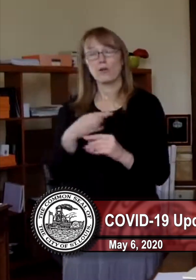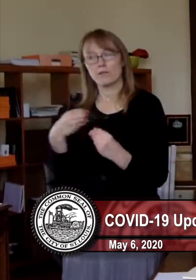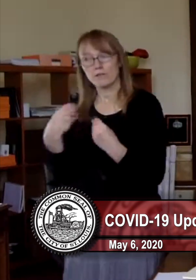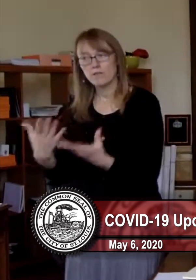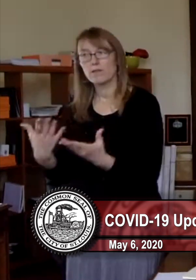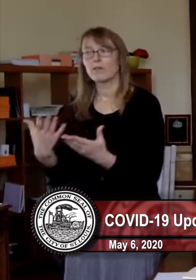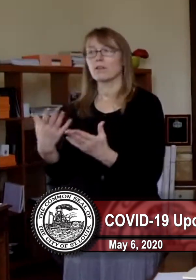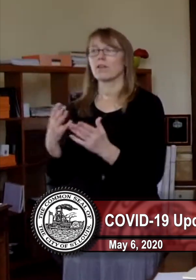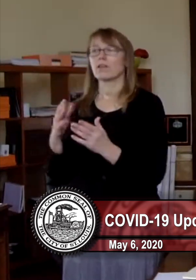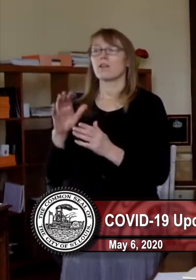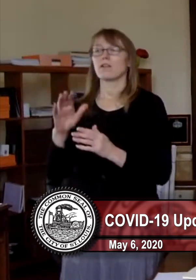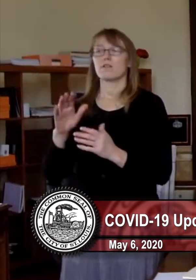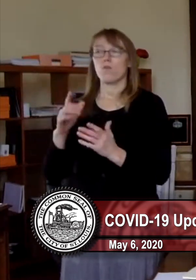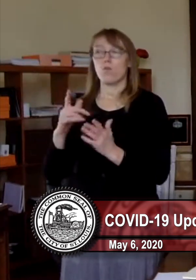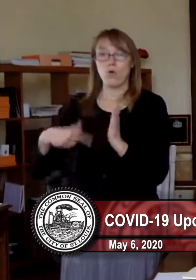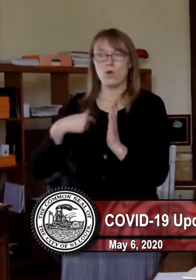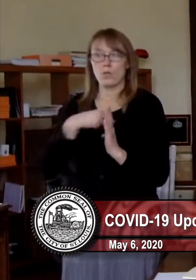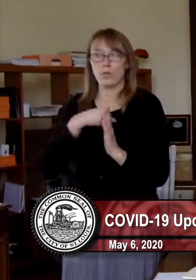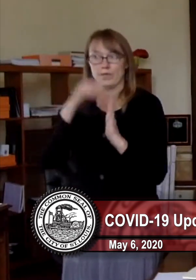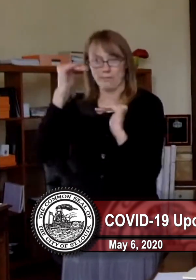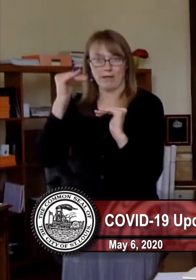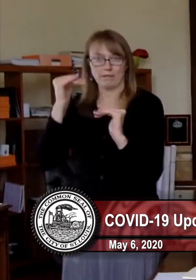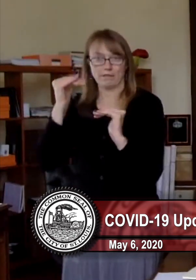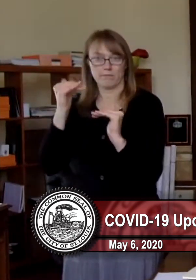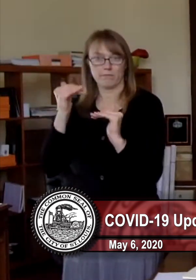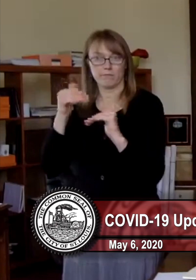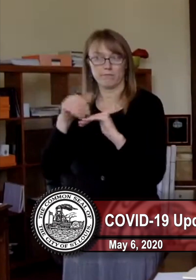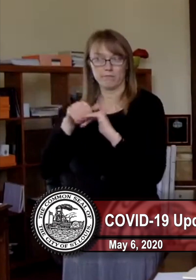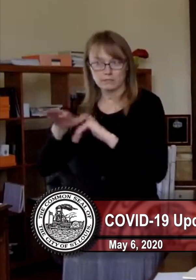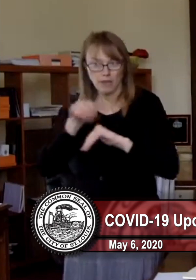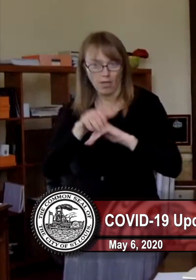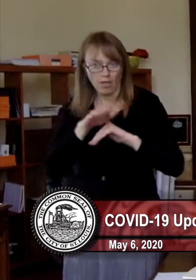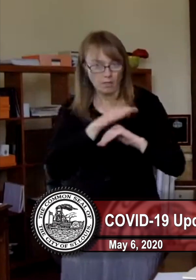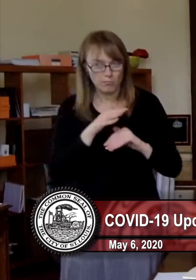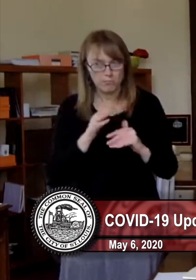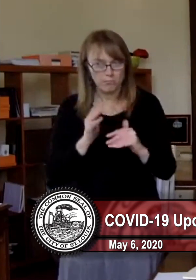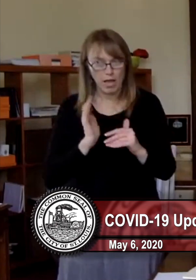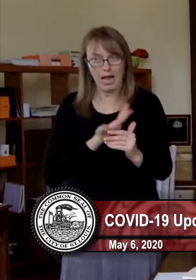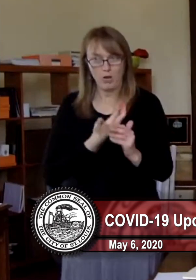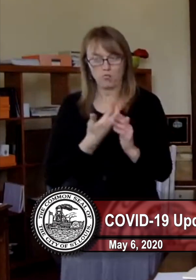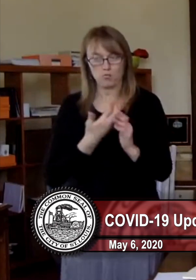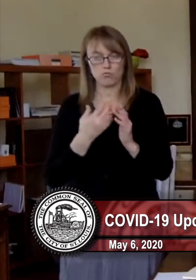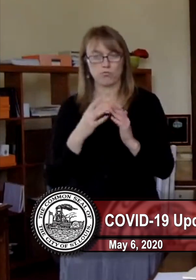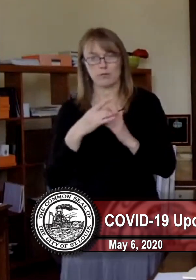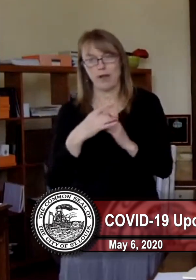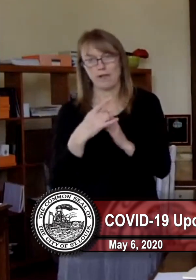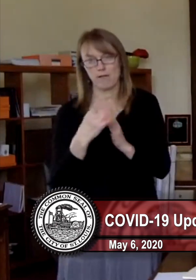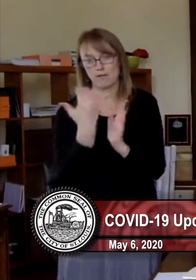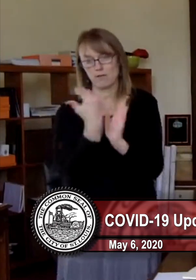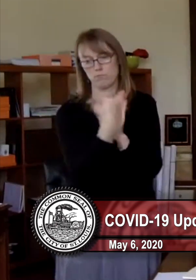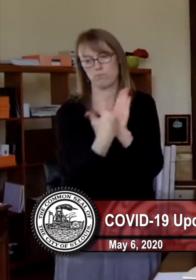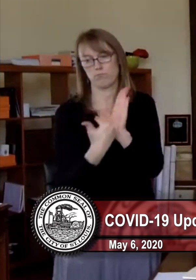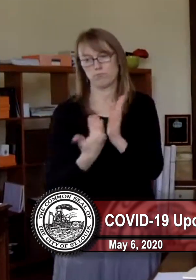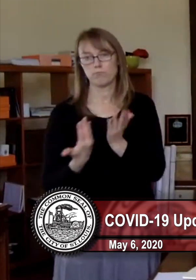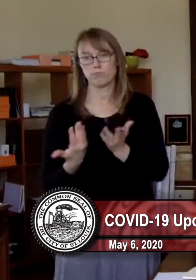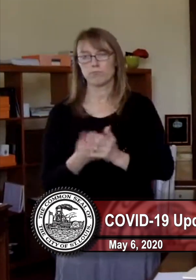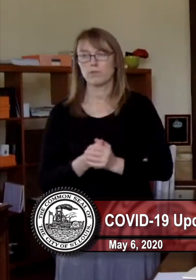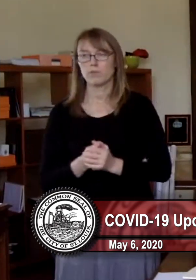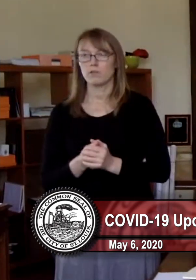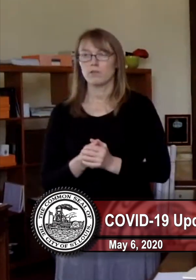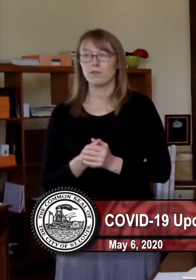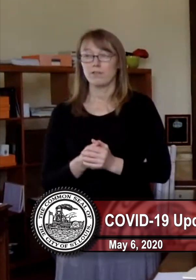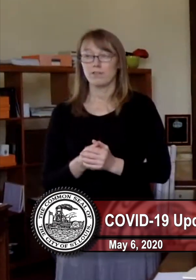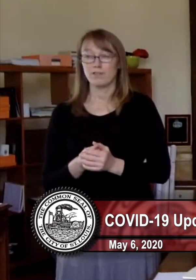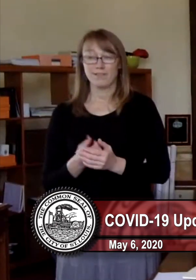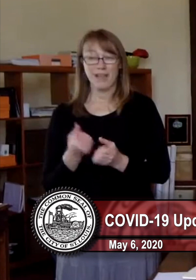So there are thousands and thousands of businesses in the city of St. Louis. So